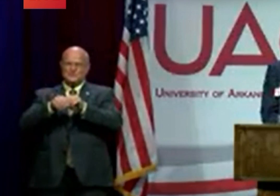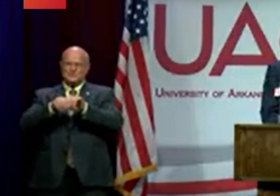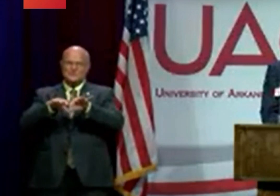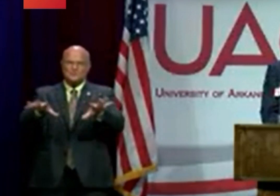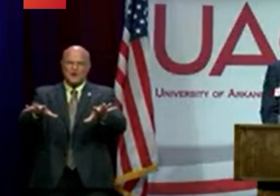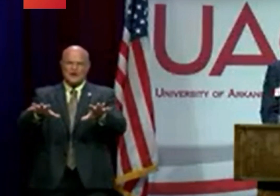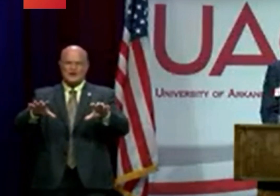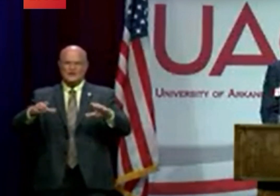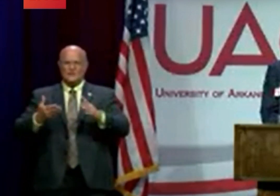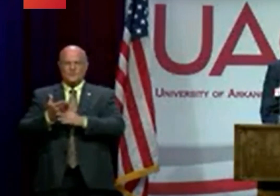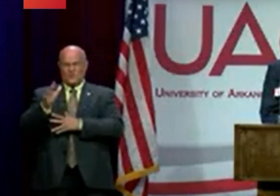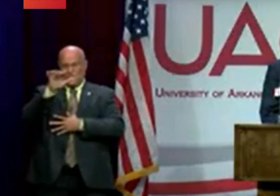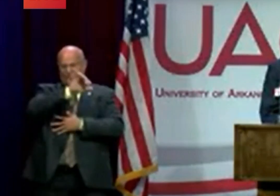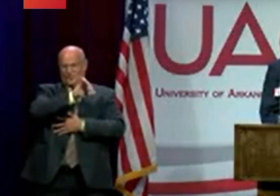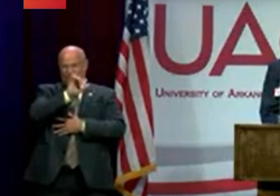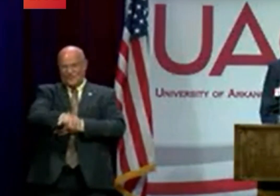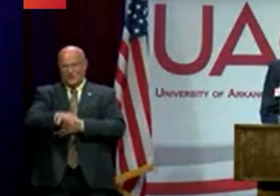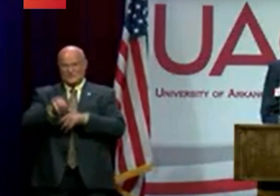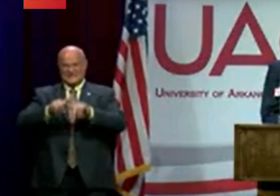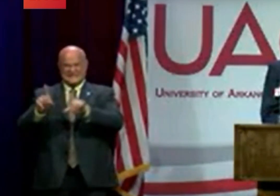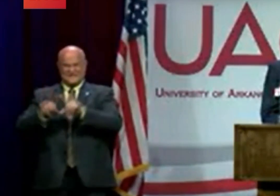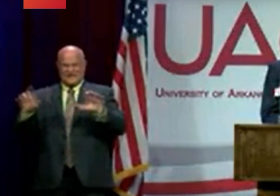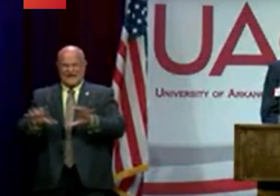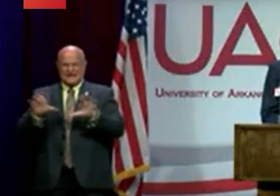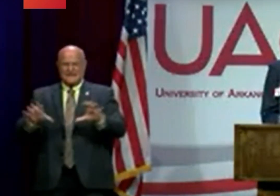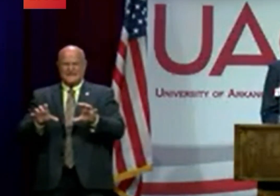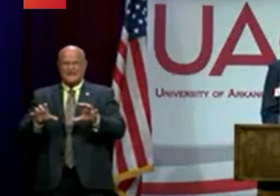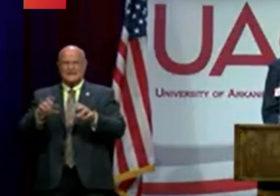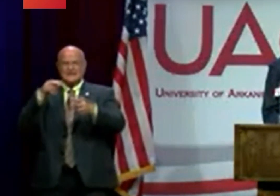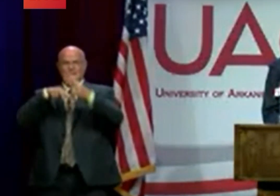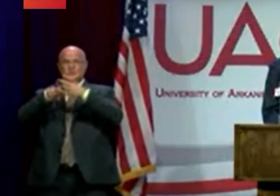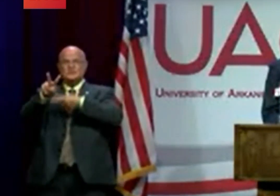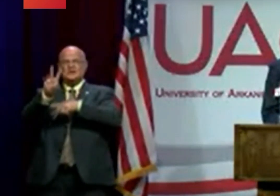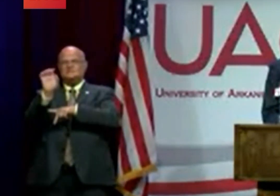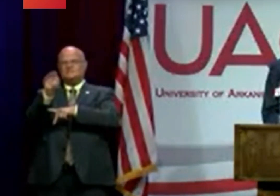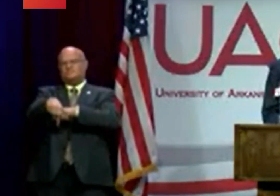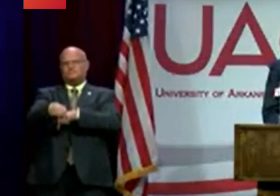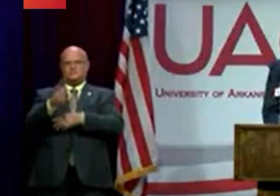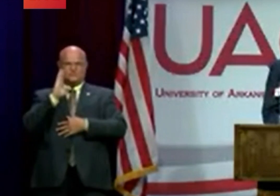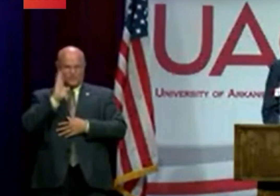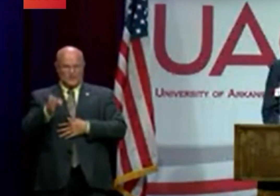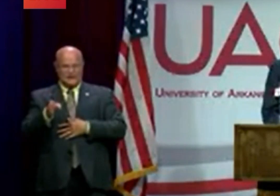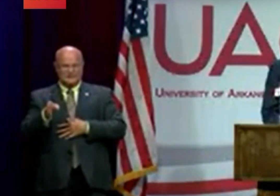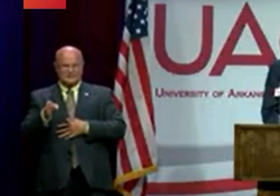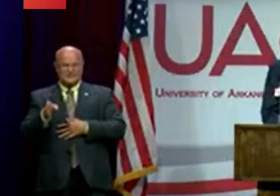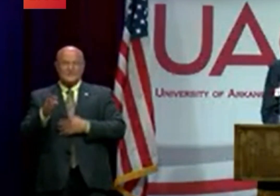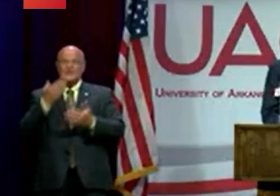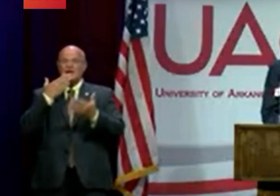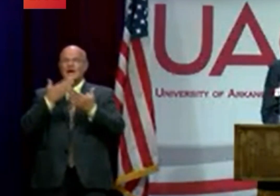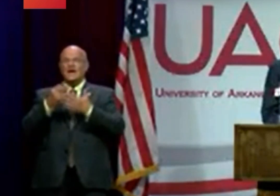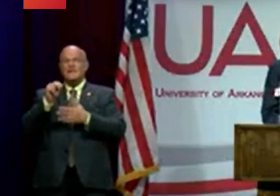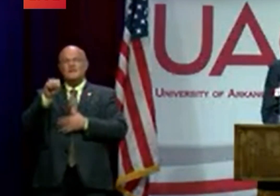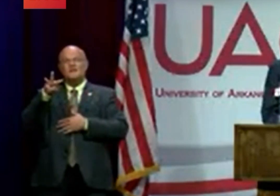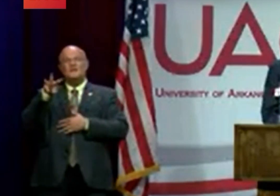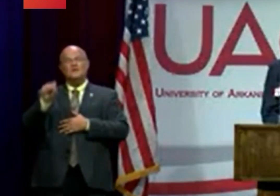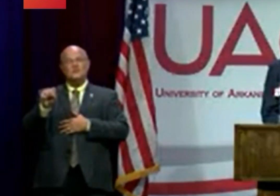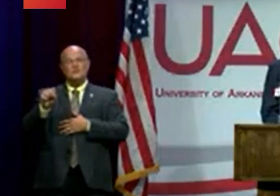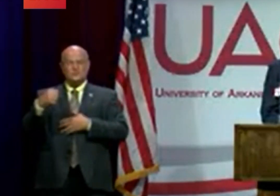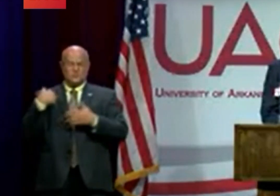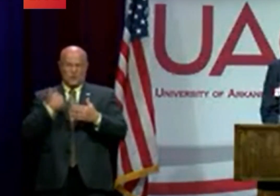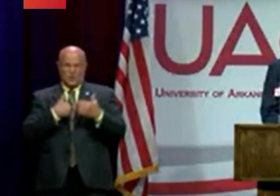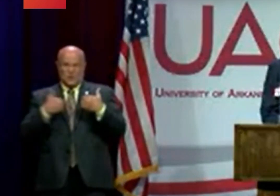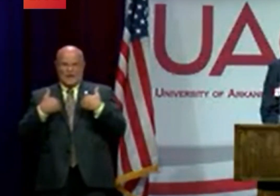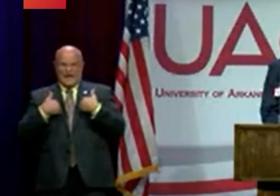those activities, then we're going to beat those kind of projections. And, the good news is that we